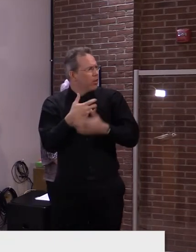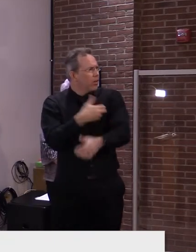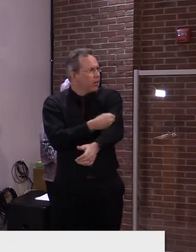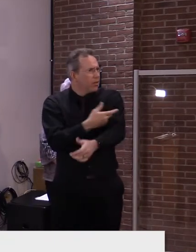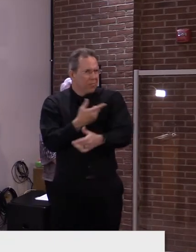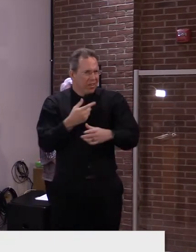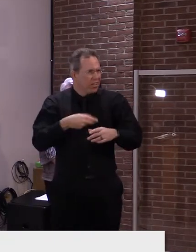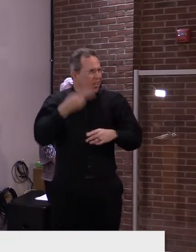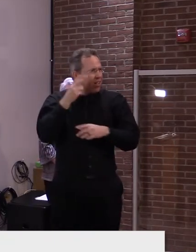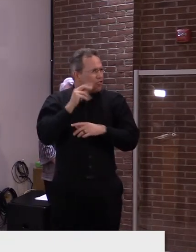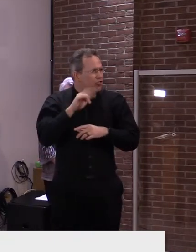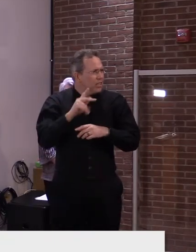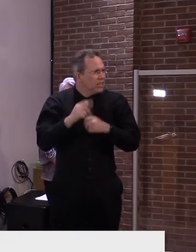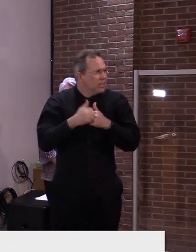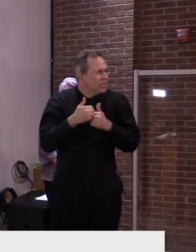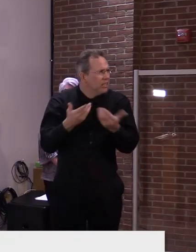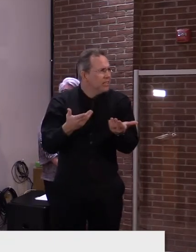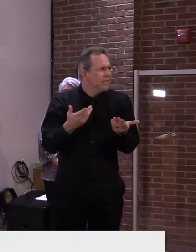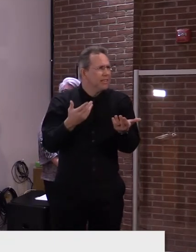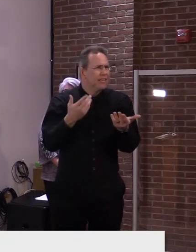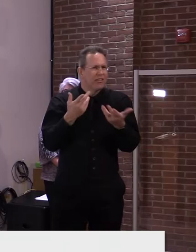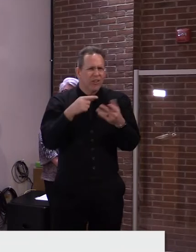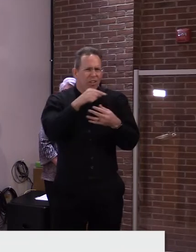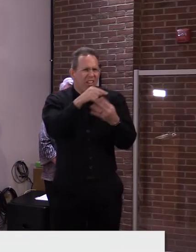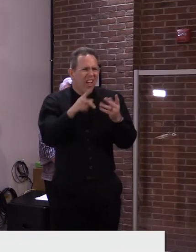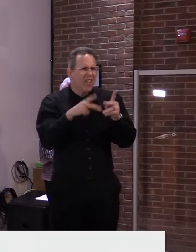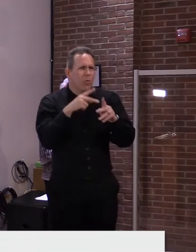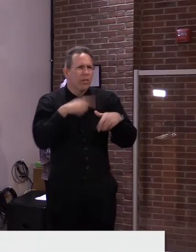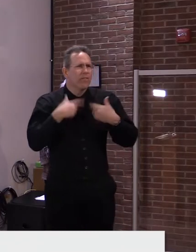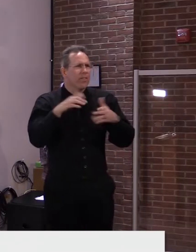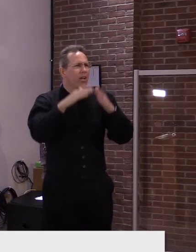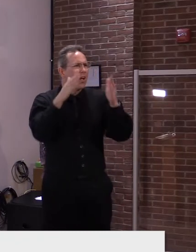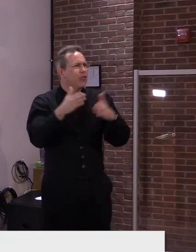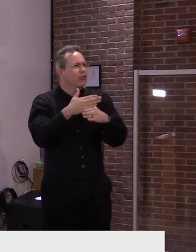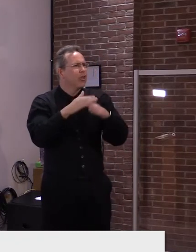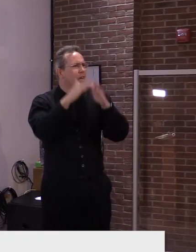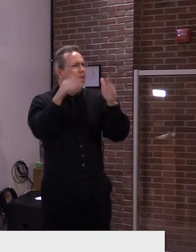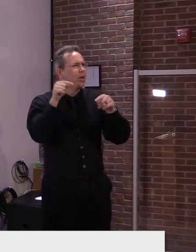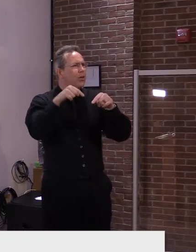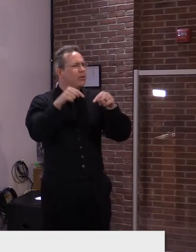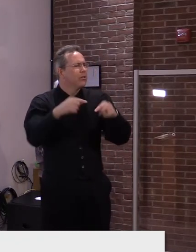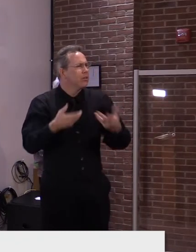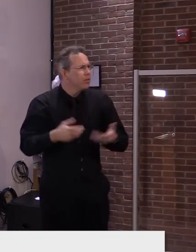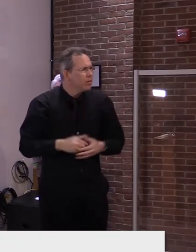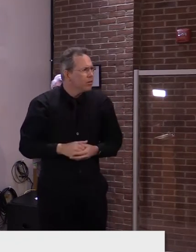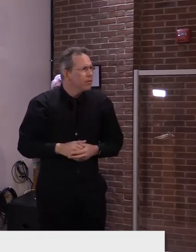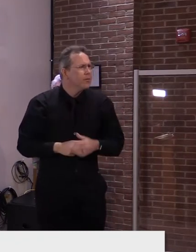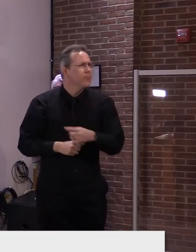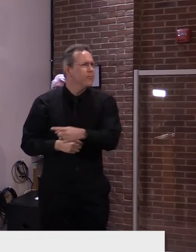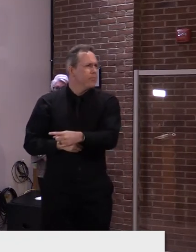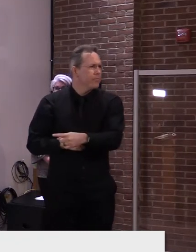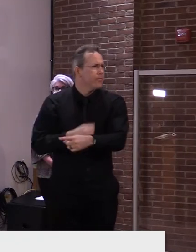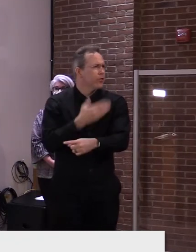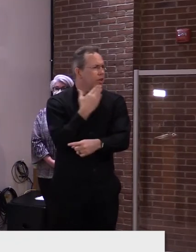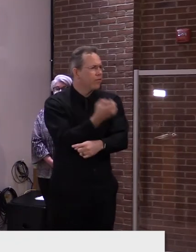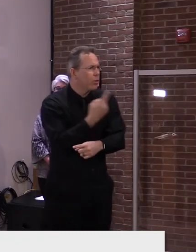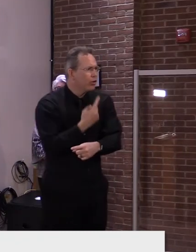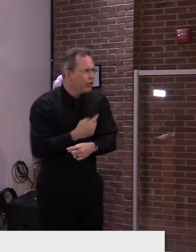Yeah, thanks for that question. I don't know if you're in front of a television or not, but I would just look at the